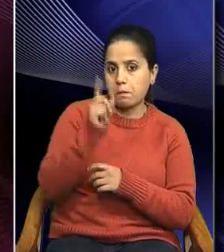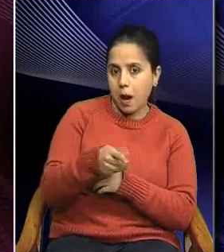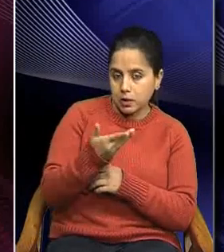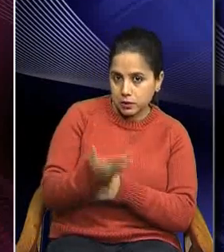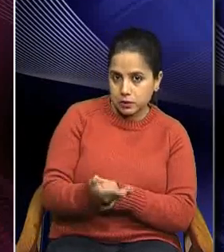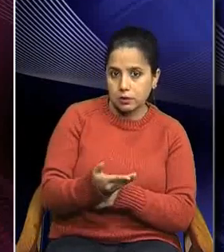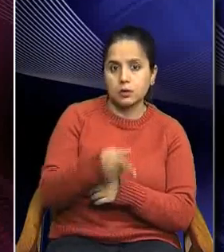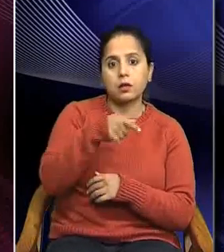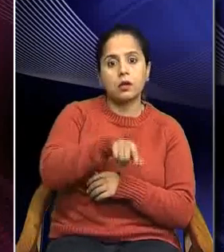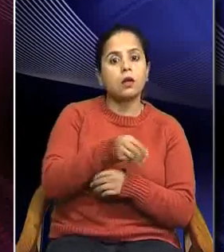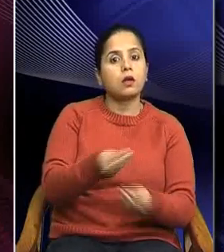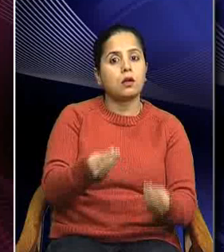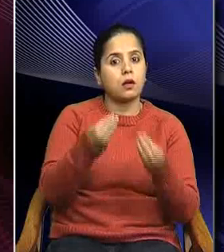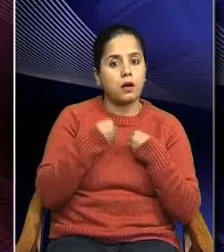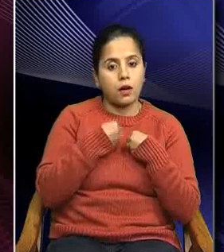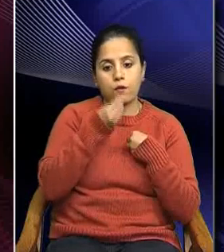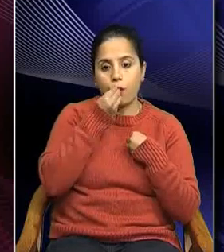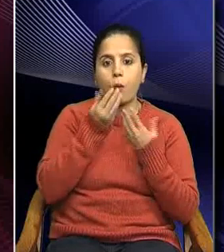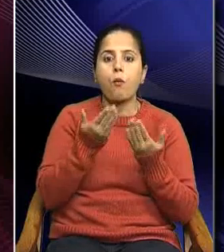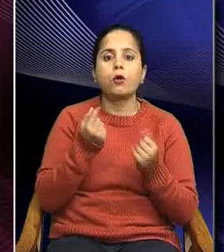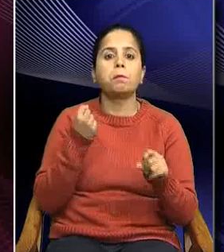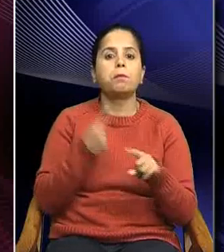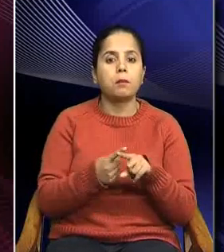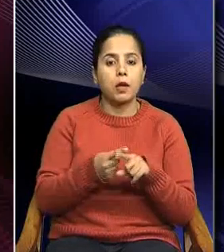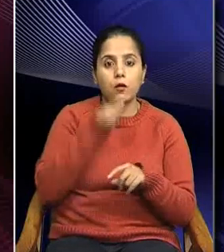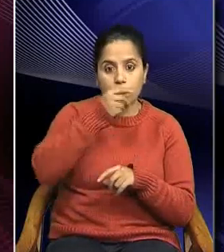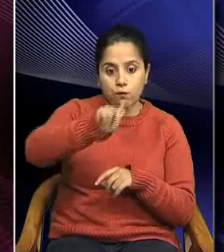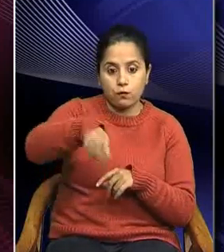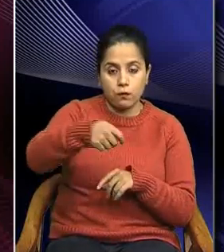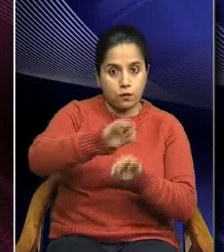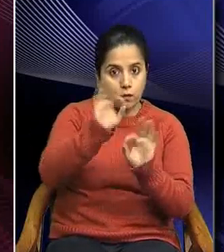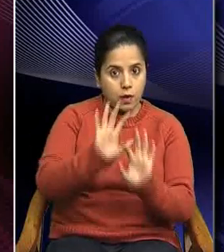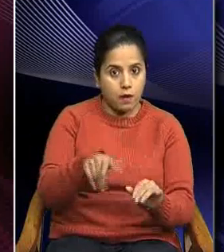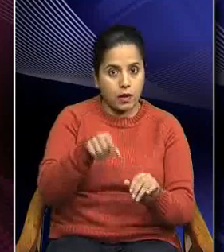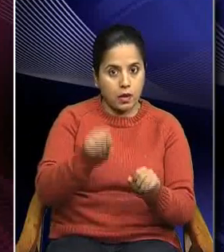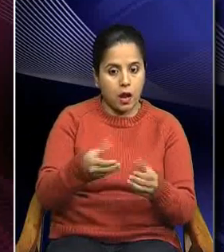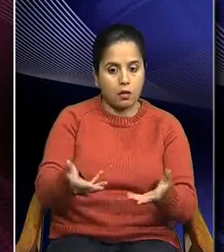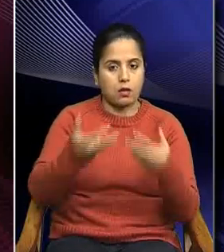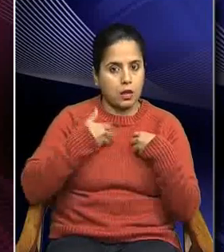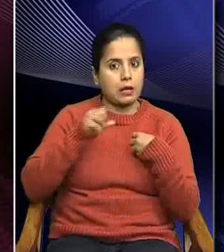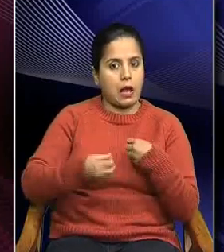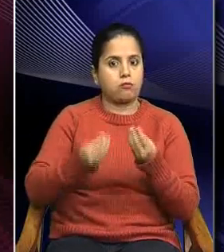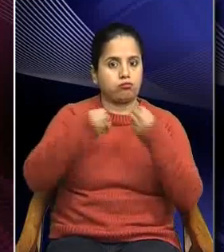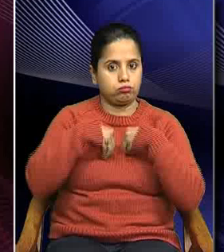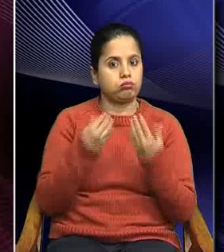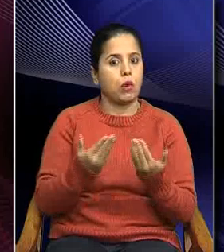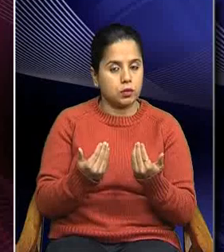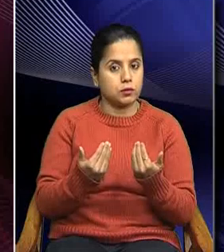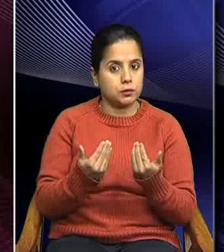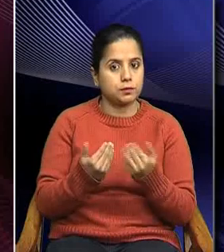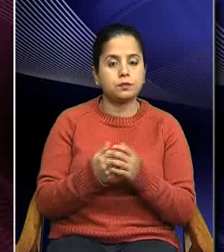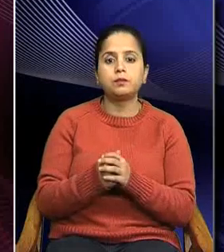and rendered eatable. A cooked food is something which is consumed. And